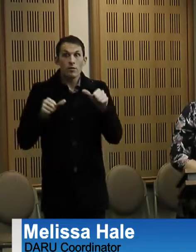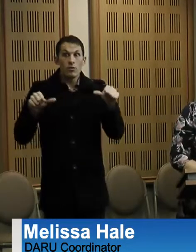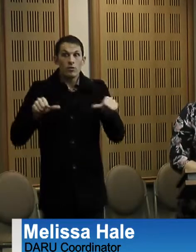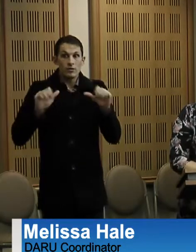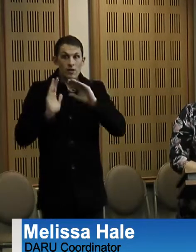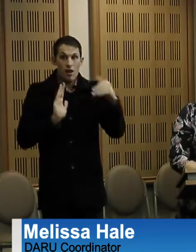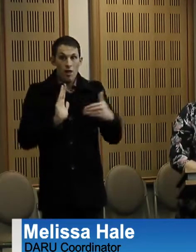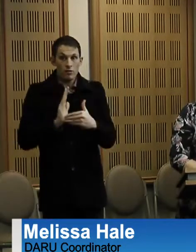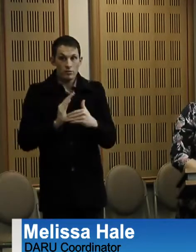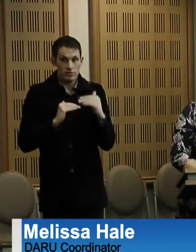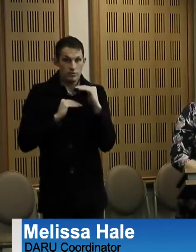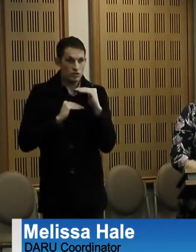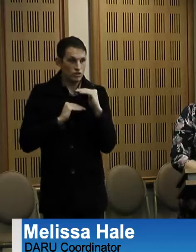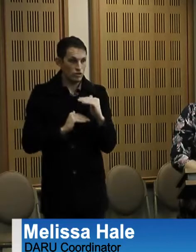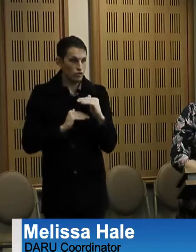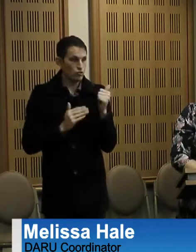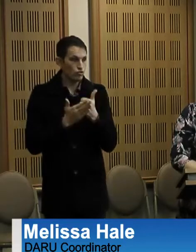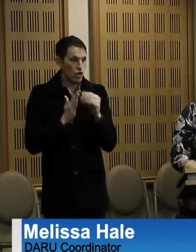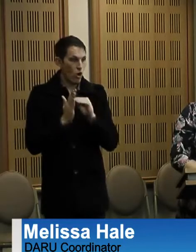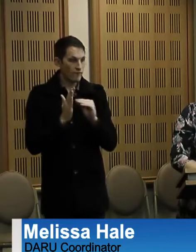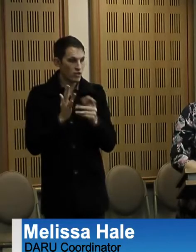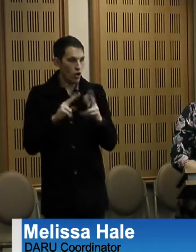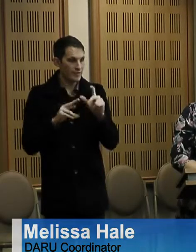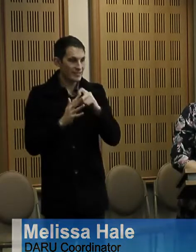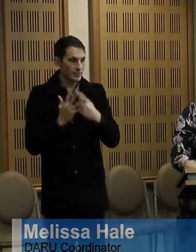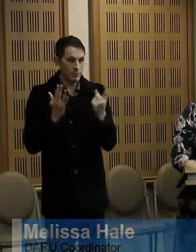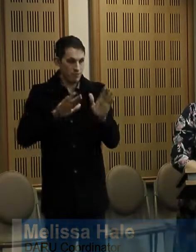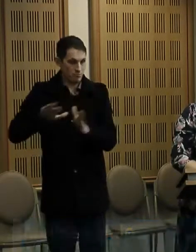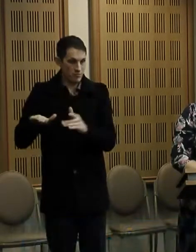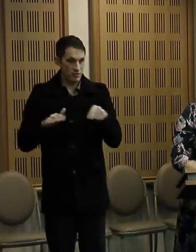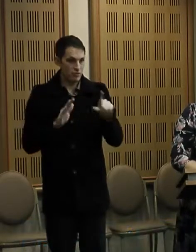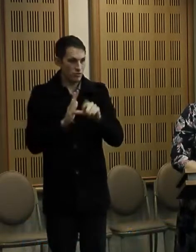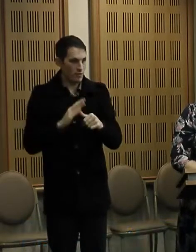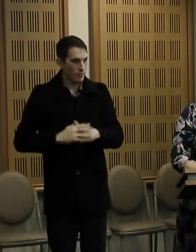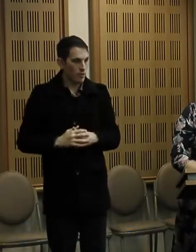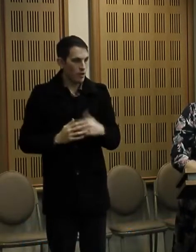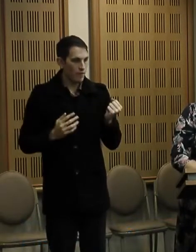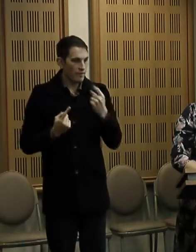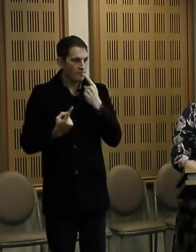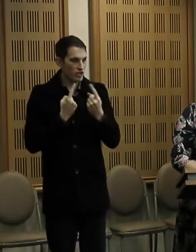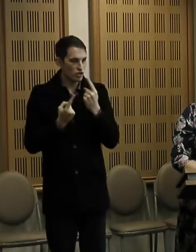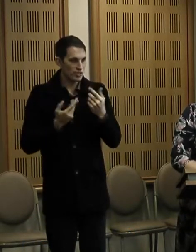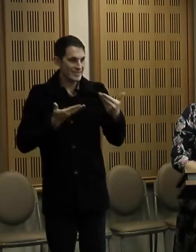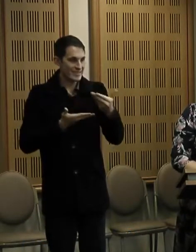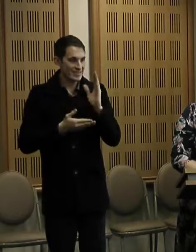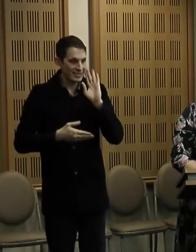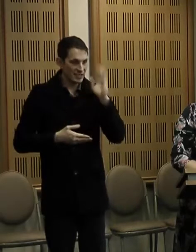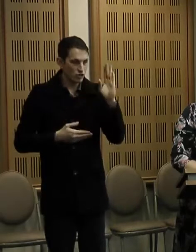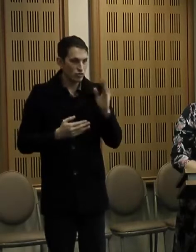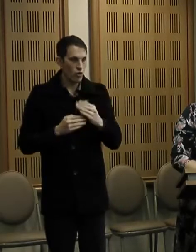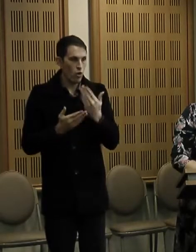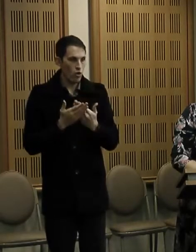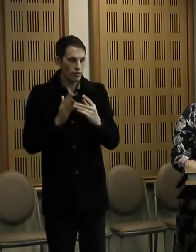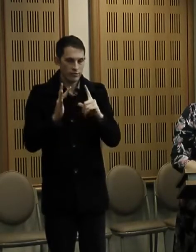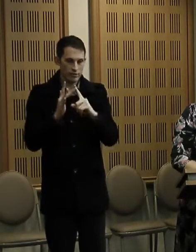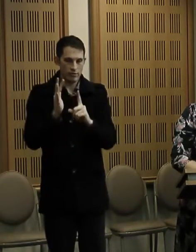day is normally the Office for Disability, but this time we thought it would be timely to have an information session on the information linkages